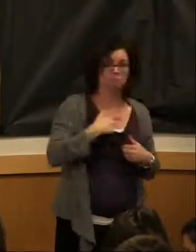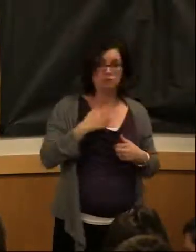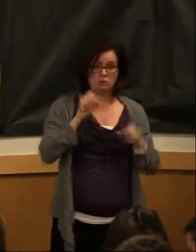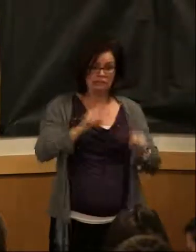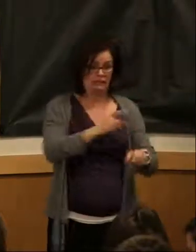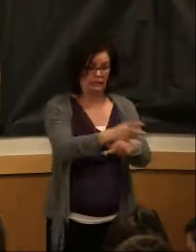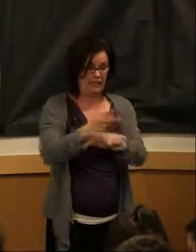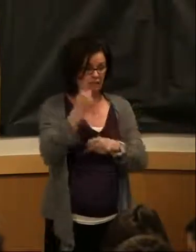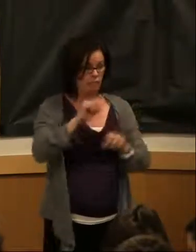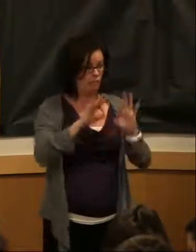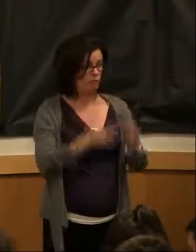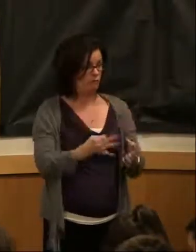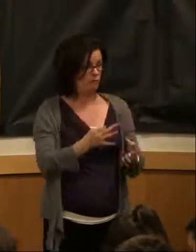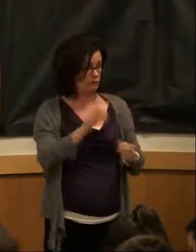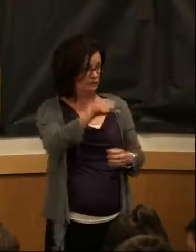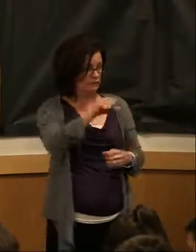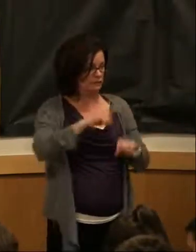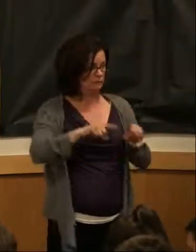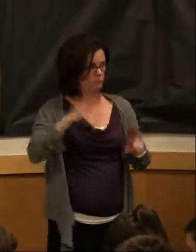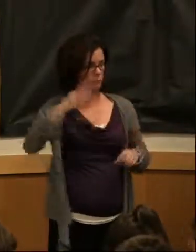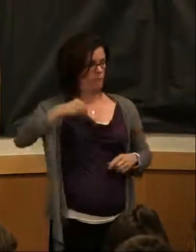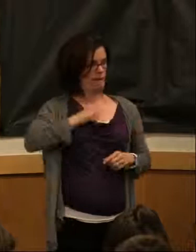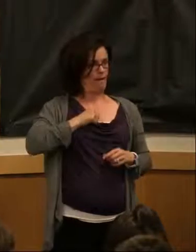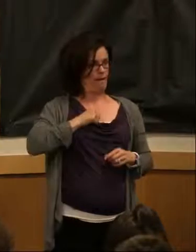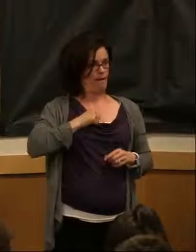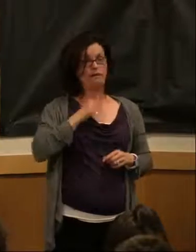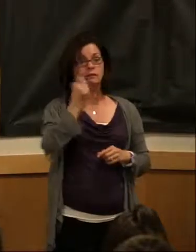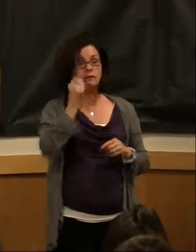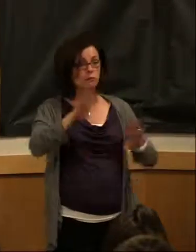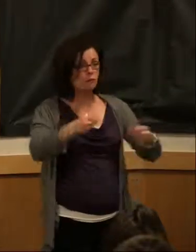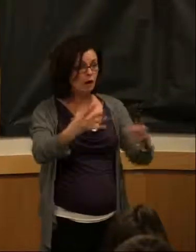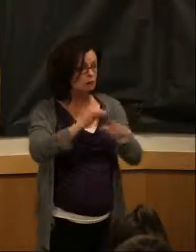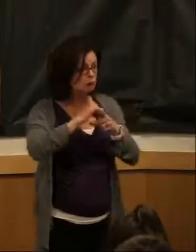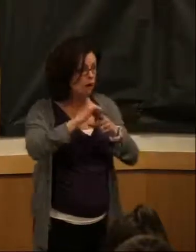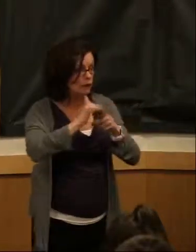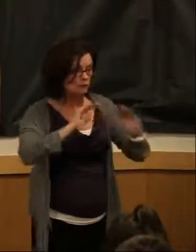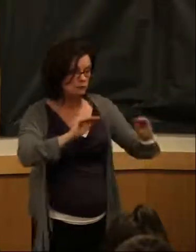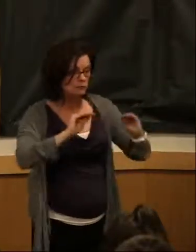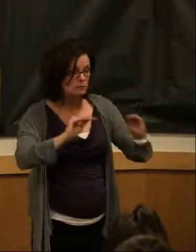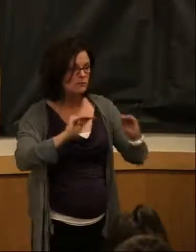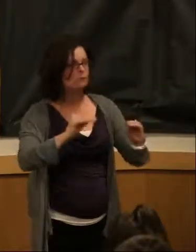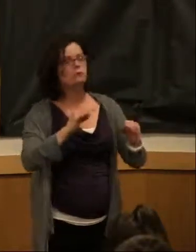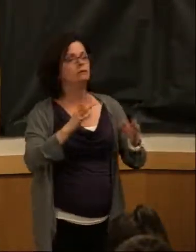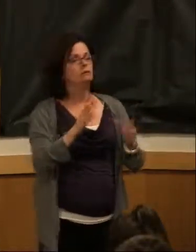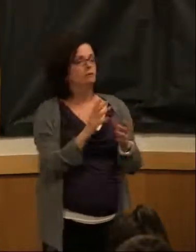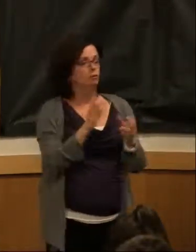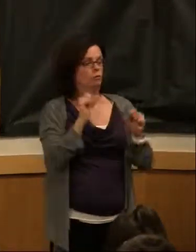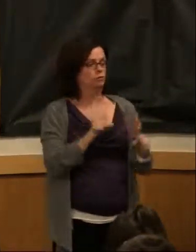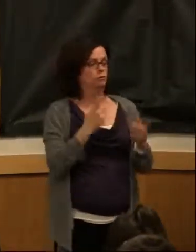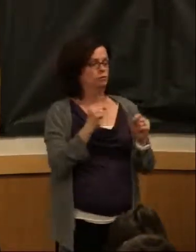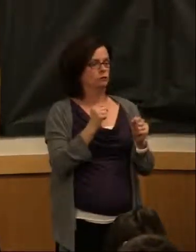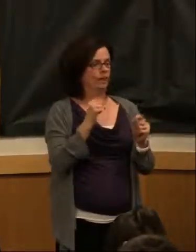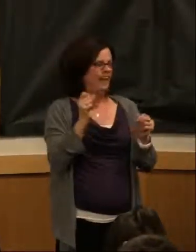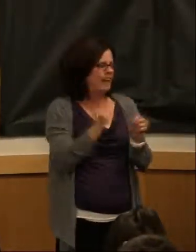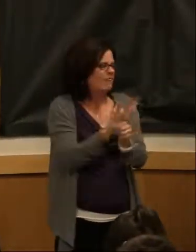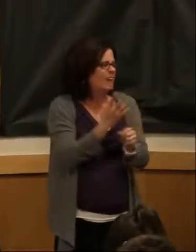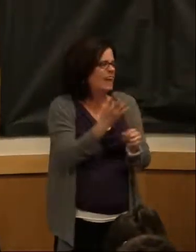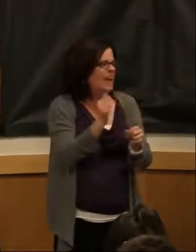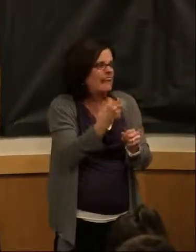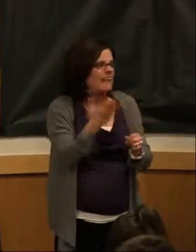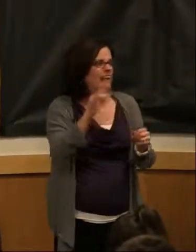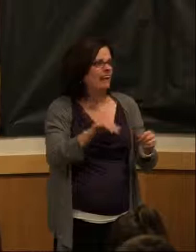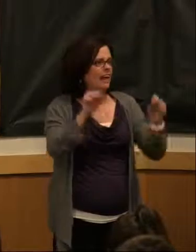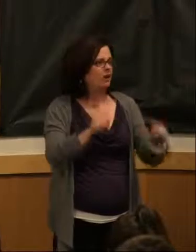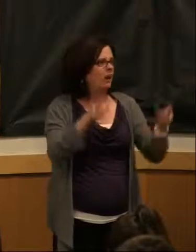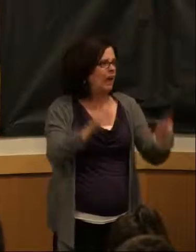members. And we train you with everything that can possibly ever happen that you need. From